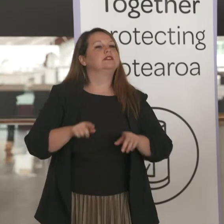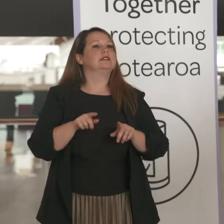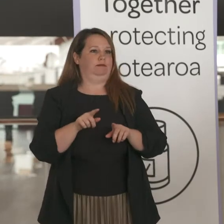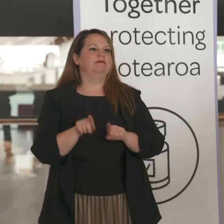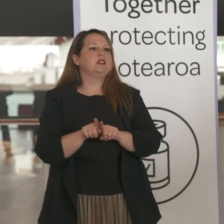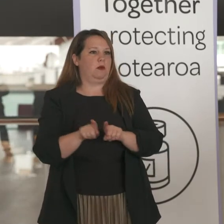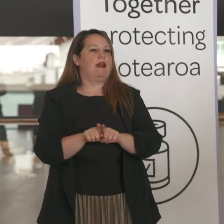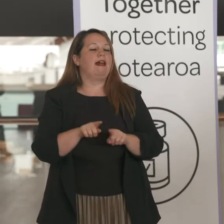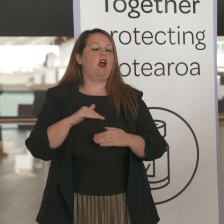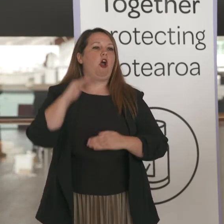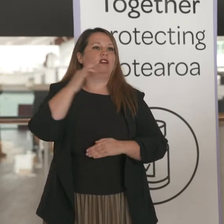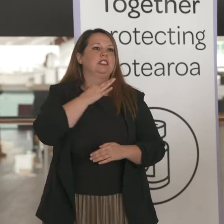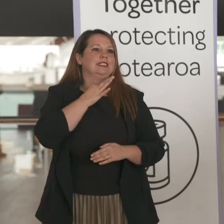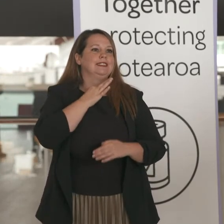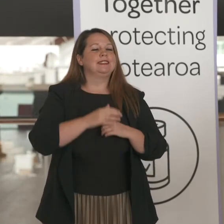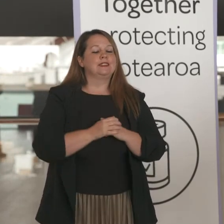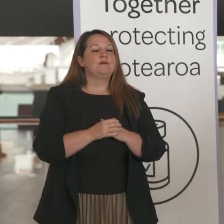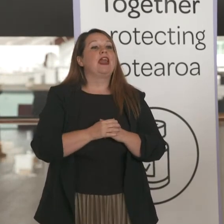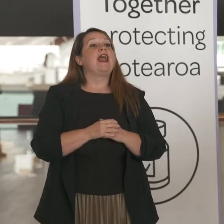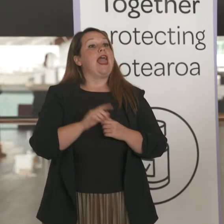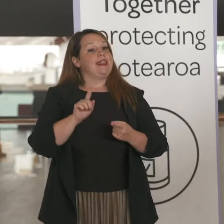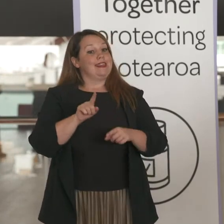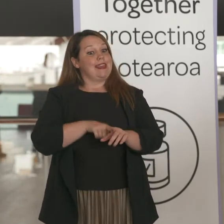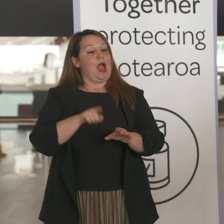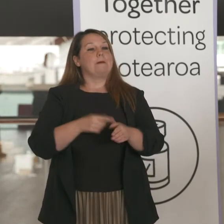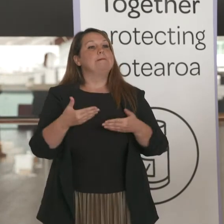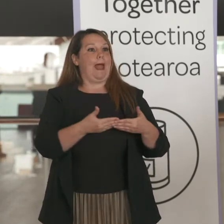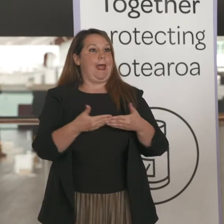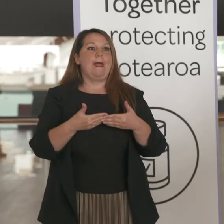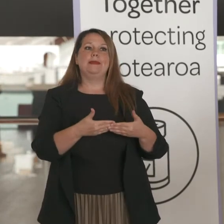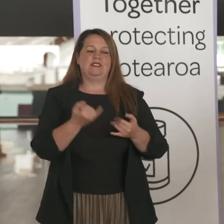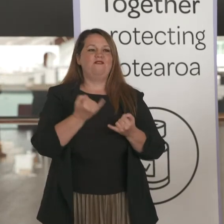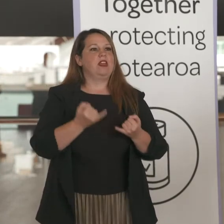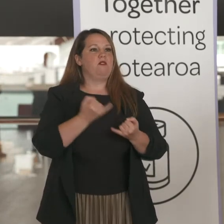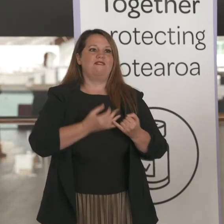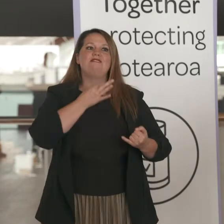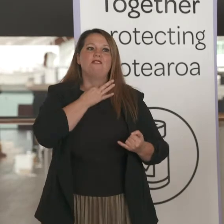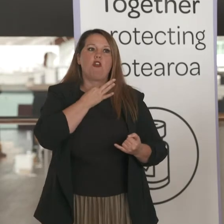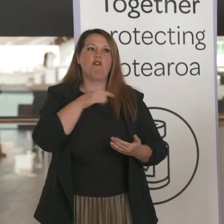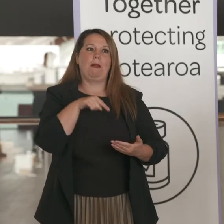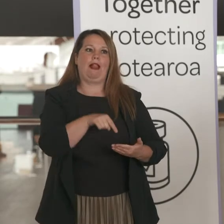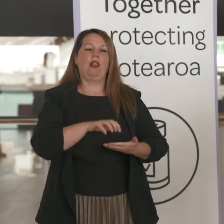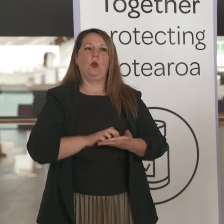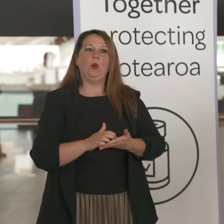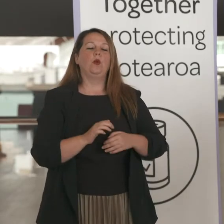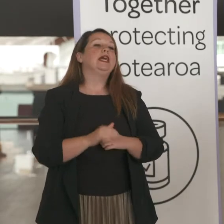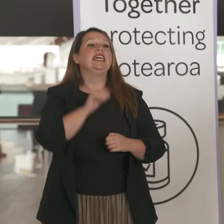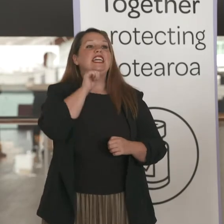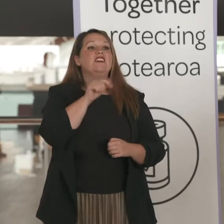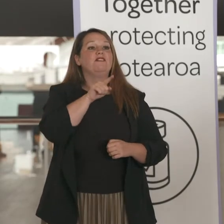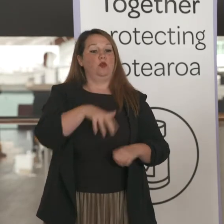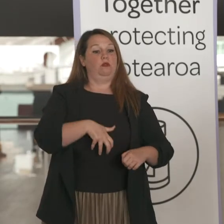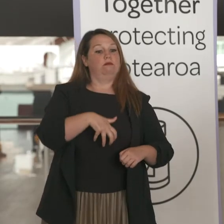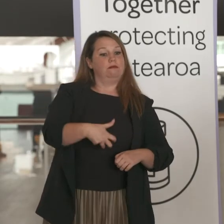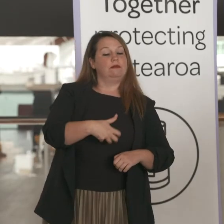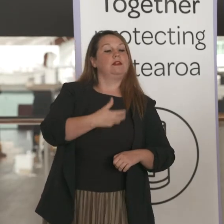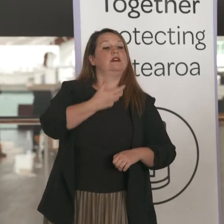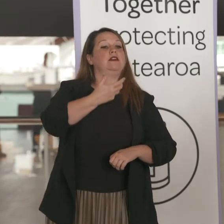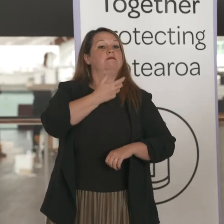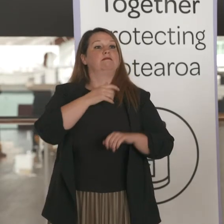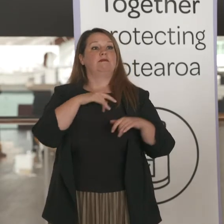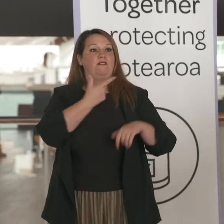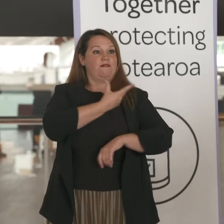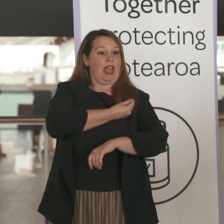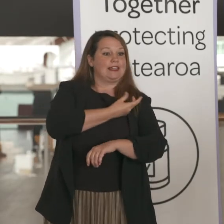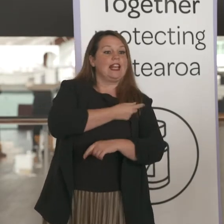are particularly vulnerable, and if you get vaccinated before or during your pregnancy or your breastfeeding, you can